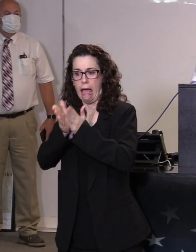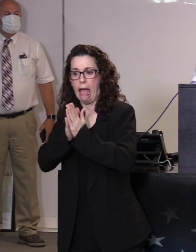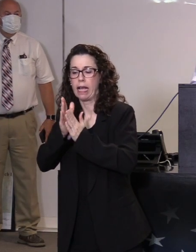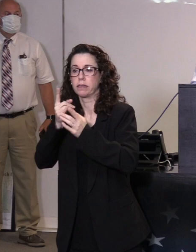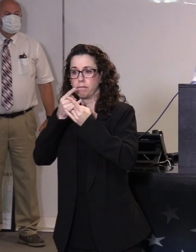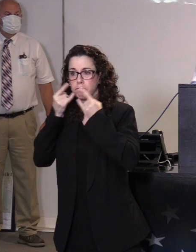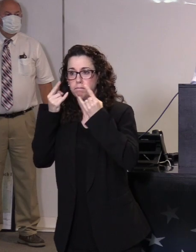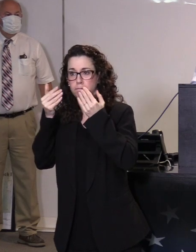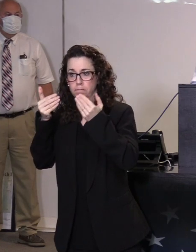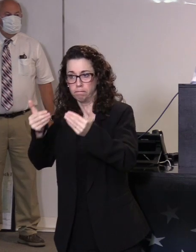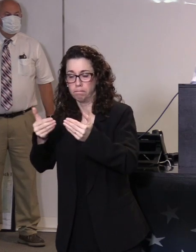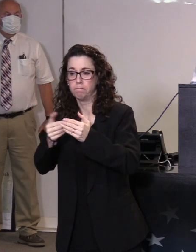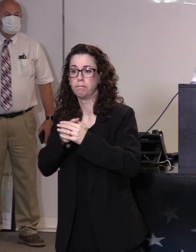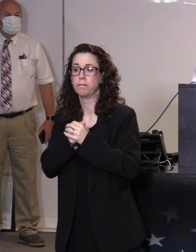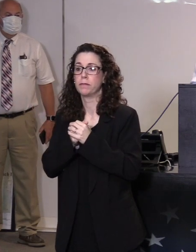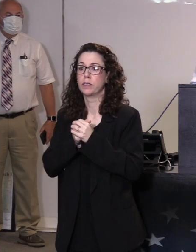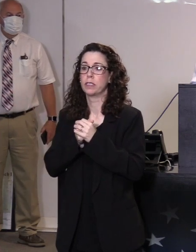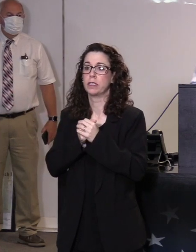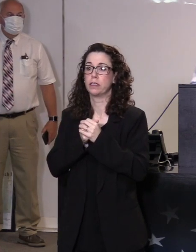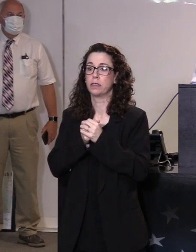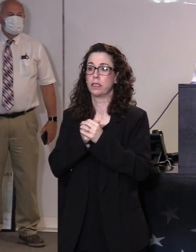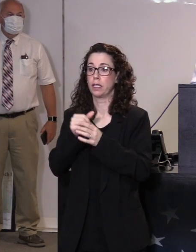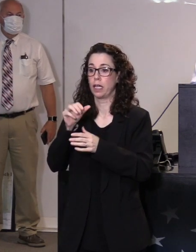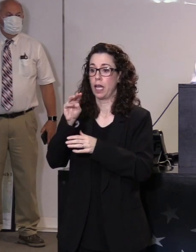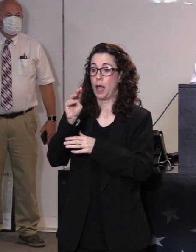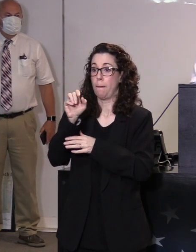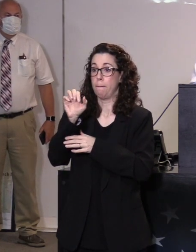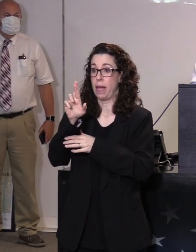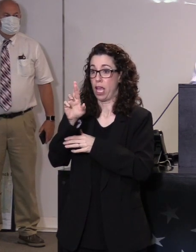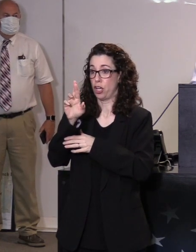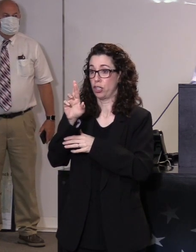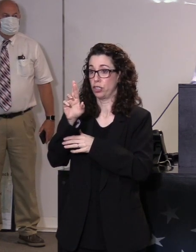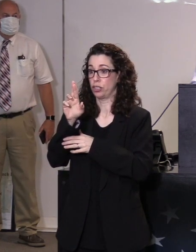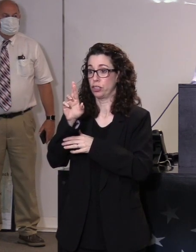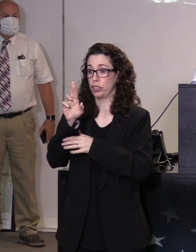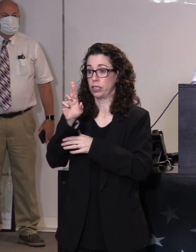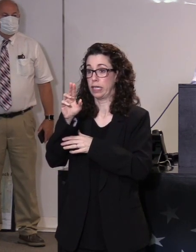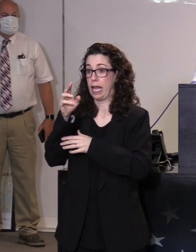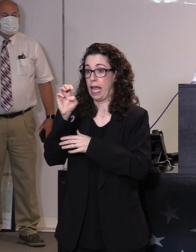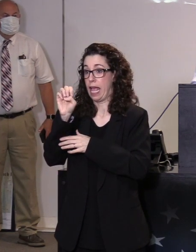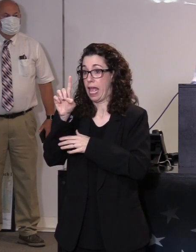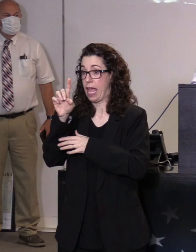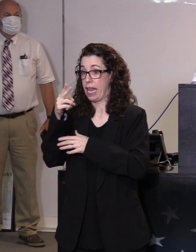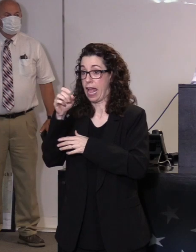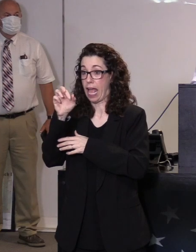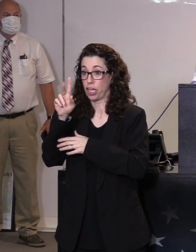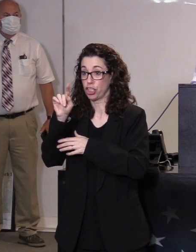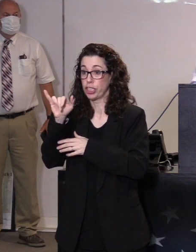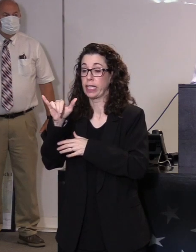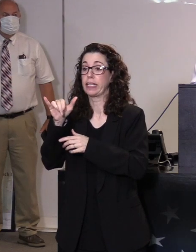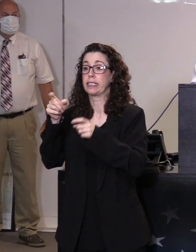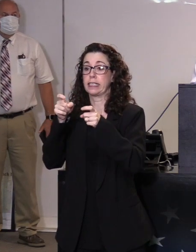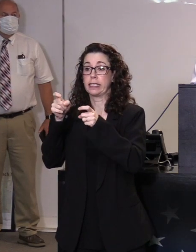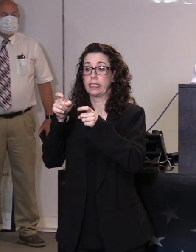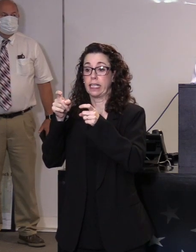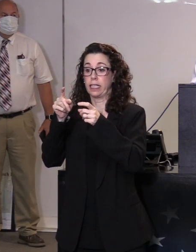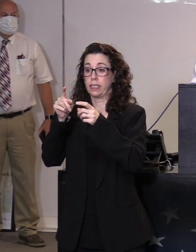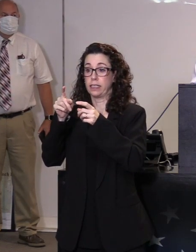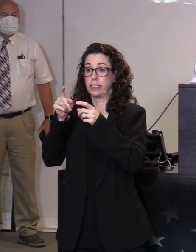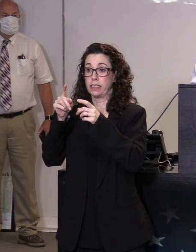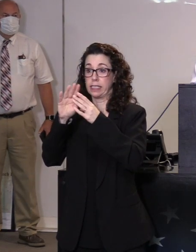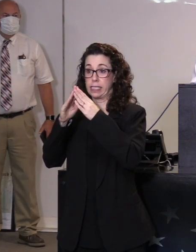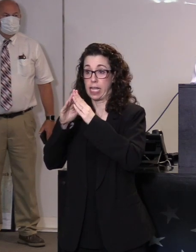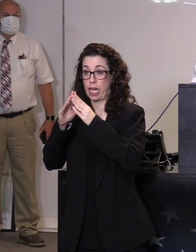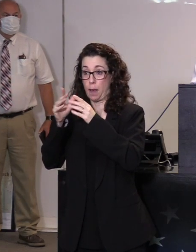Again, Mayor Mike Jennings, the mayor, and Mayor Ed Haggerty, and City Manager Kenny Martin of Mount Juliet also support